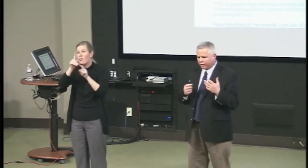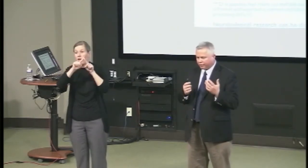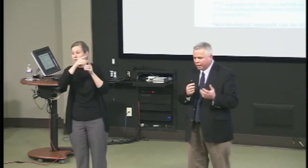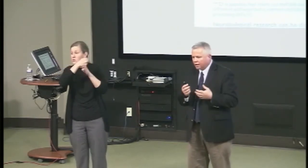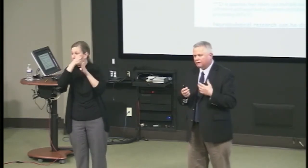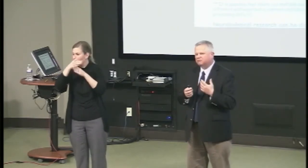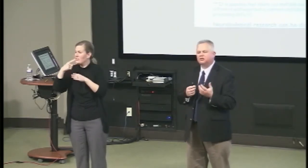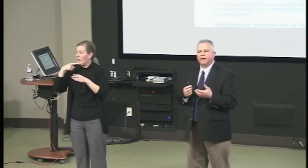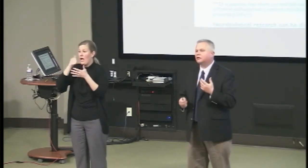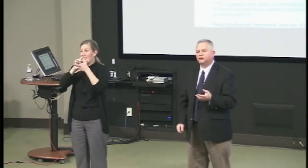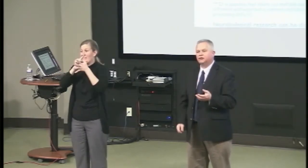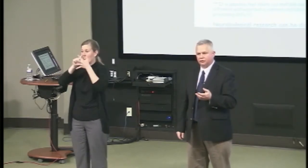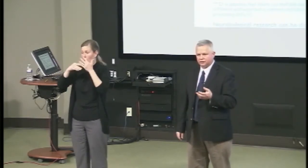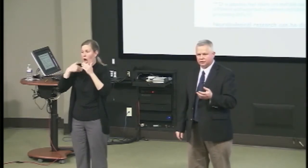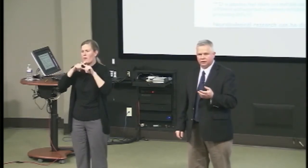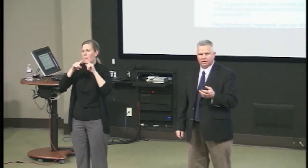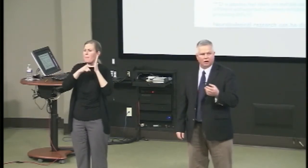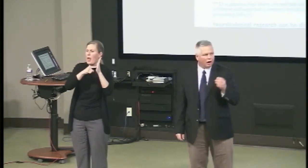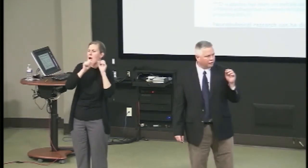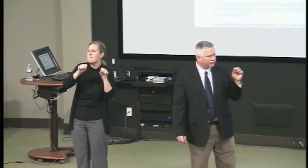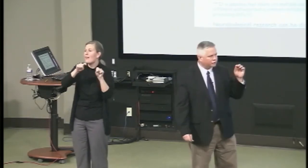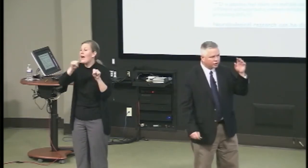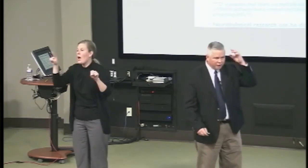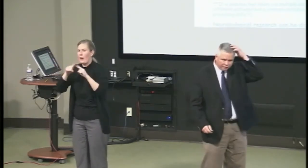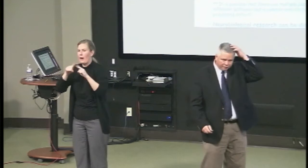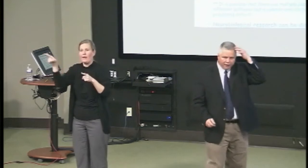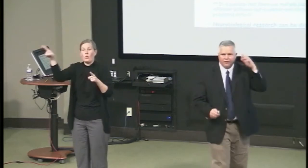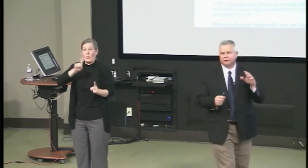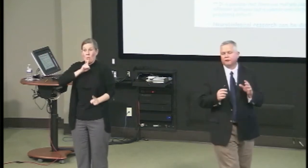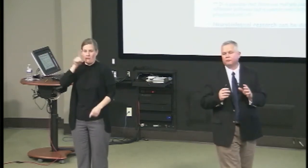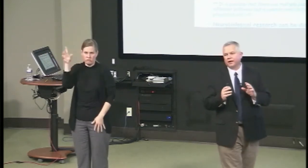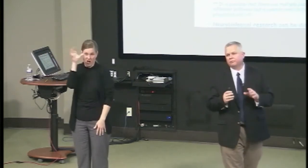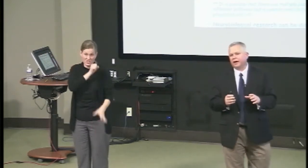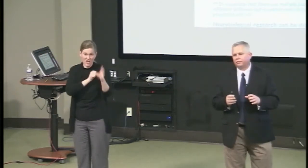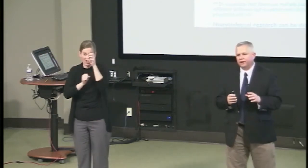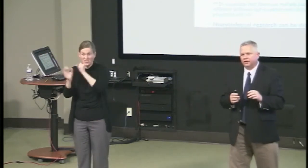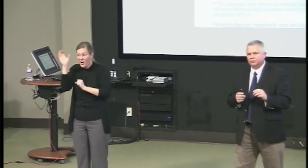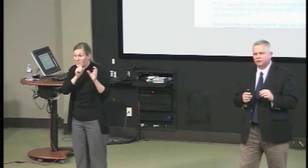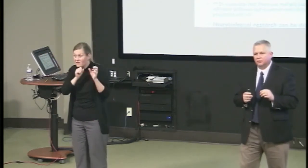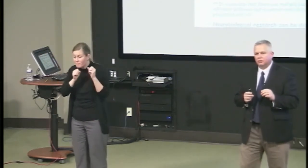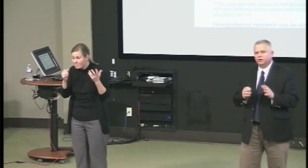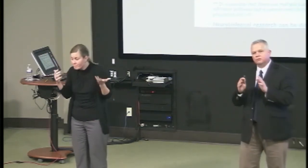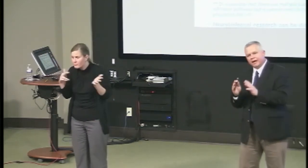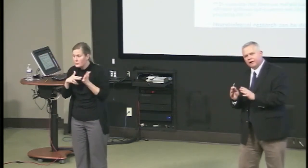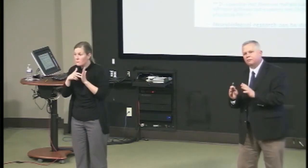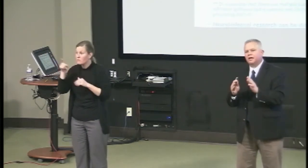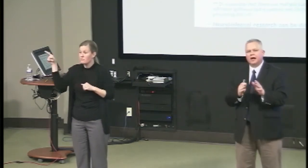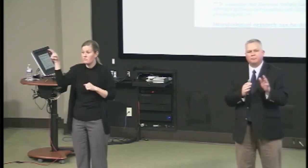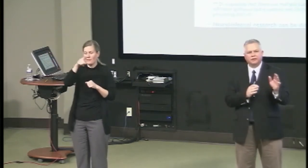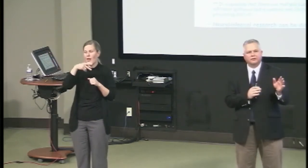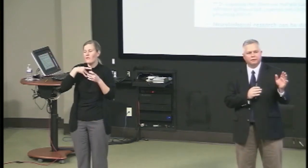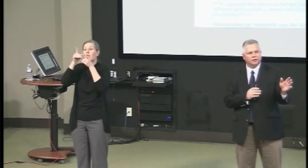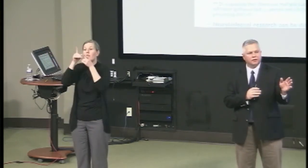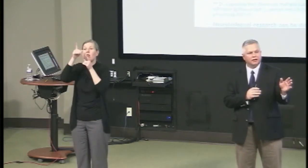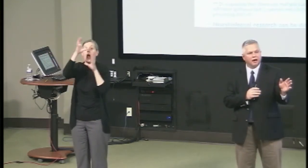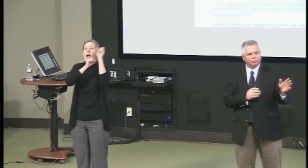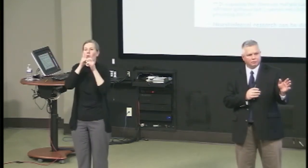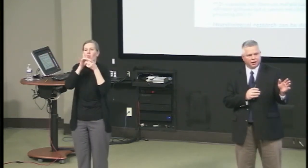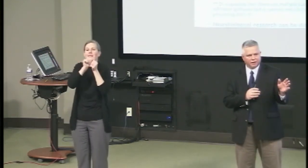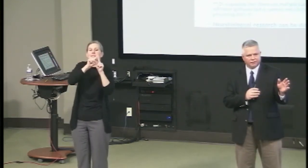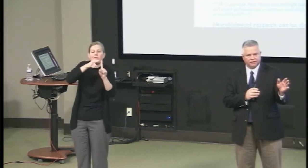or speculations are associated with very different brain pathways, which may or may not be